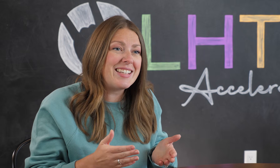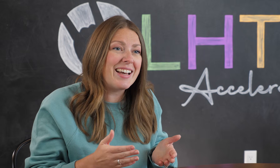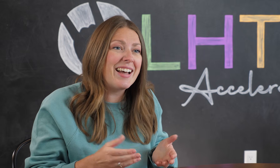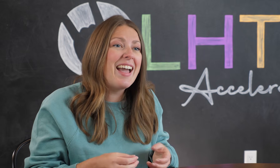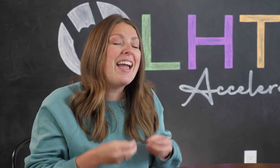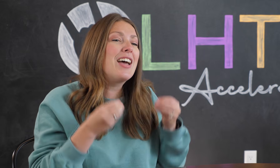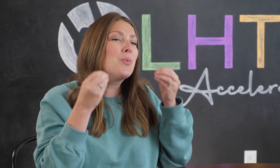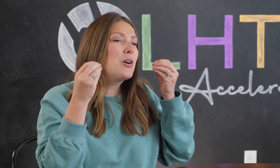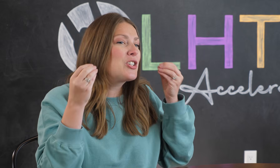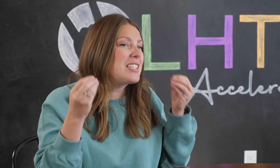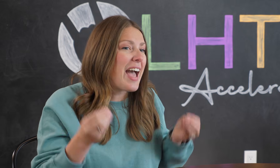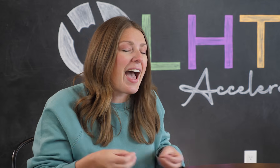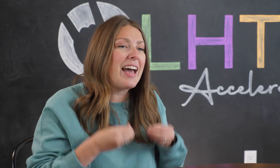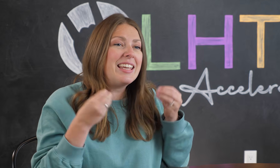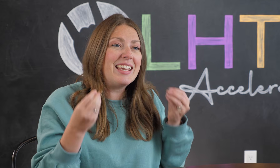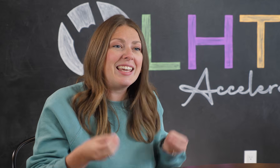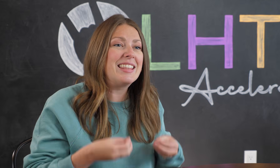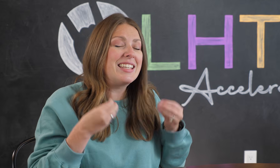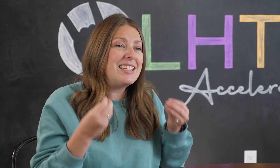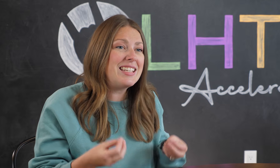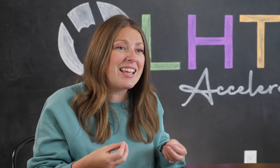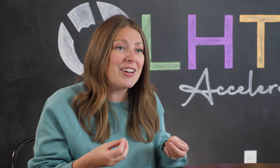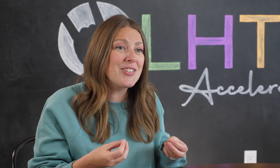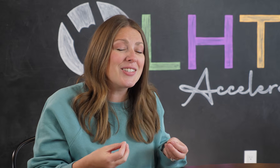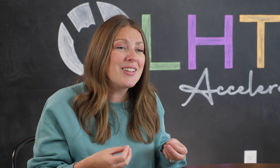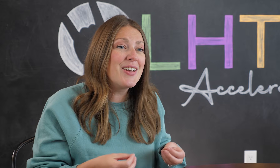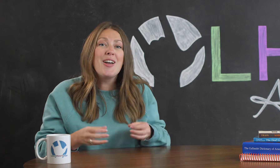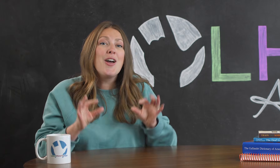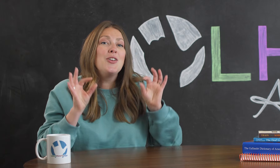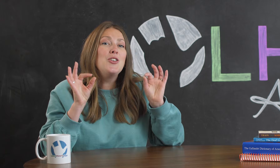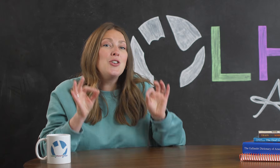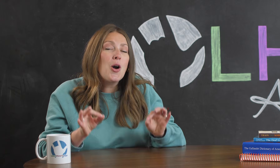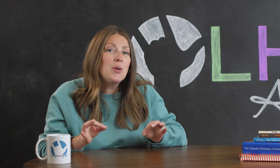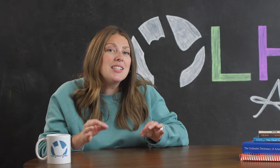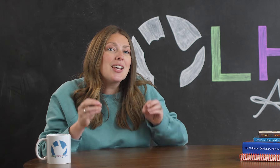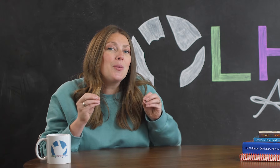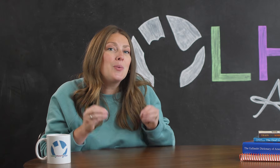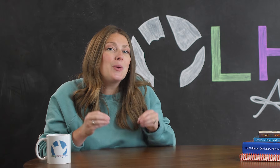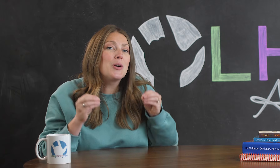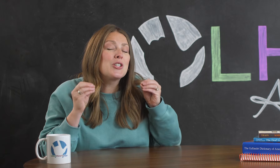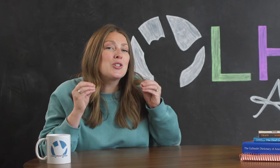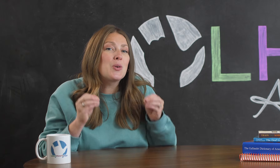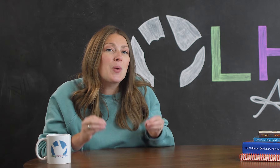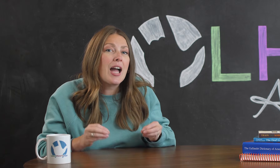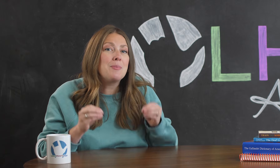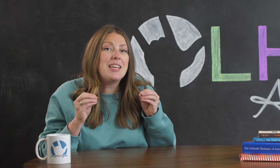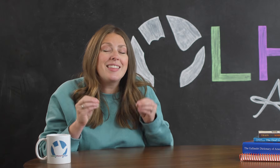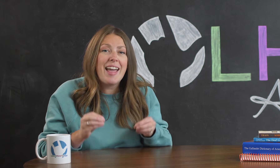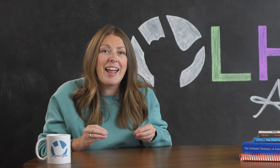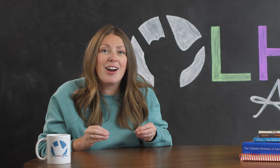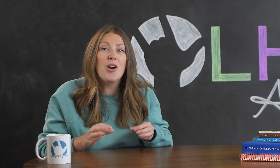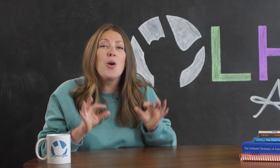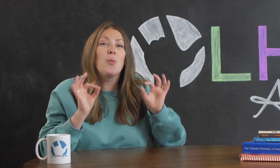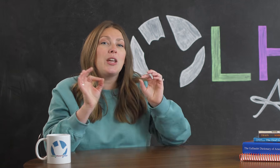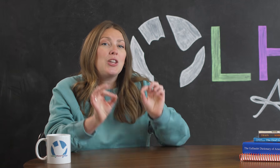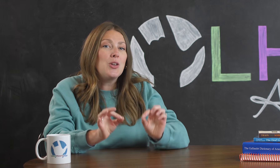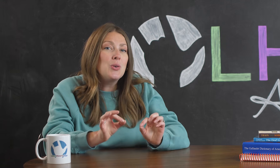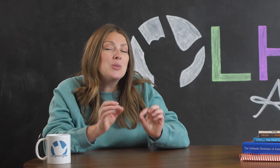idea and then we were just adding in the details. Notice that when we were describing the hair, we used